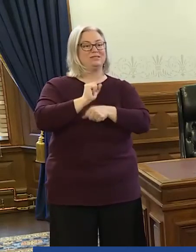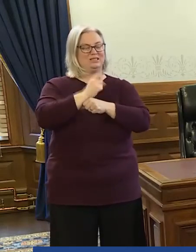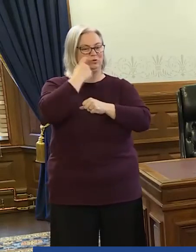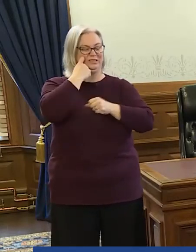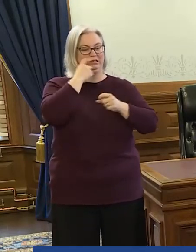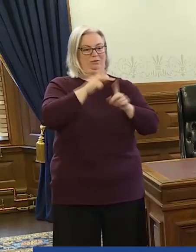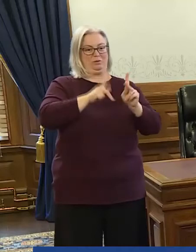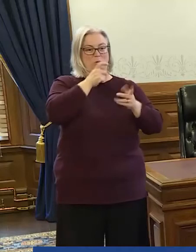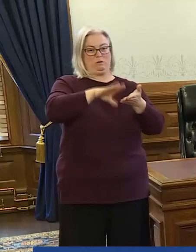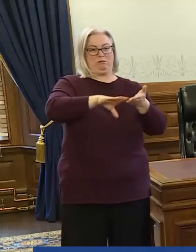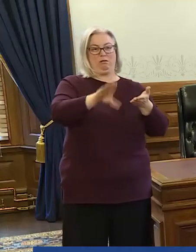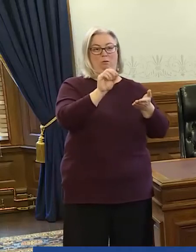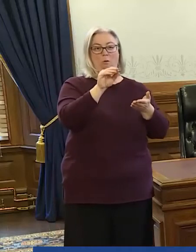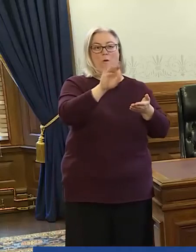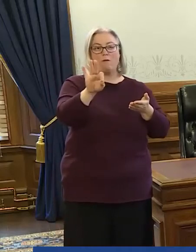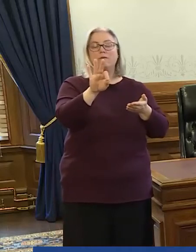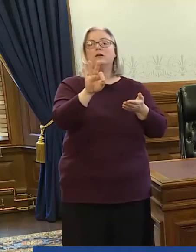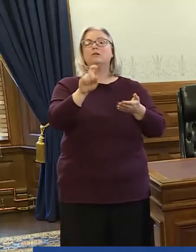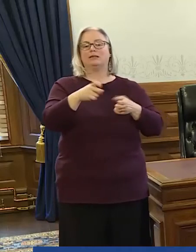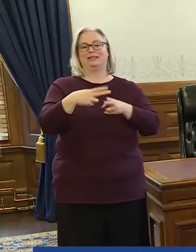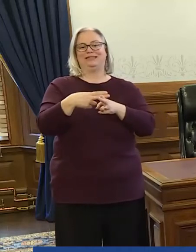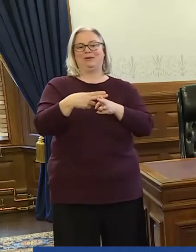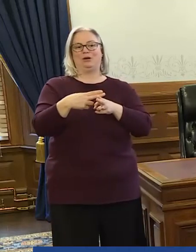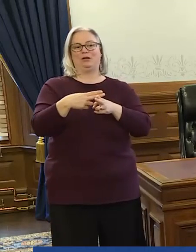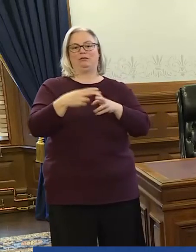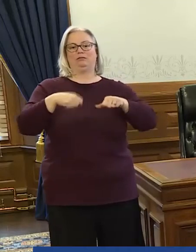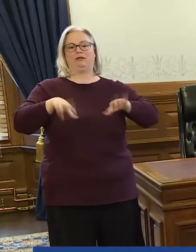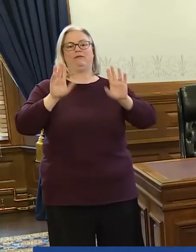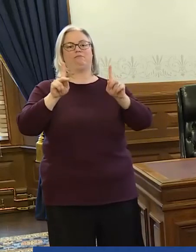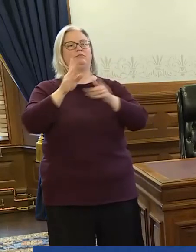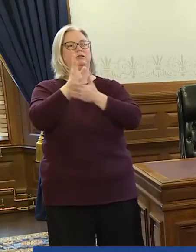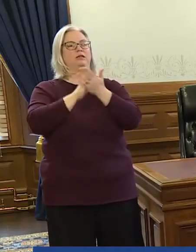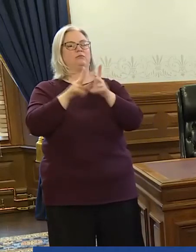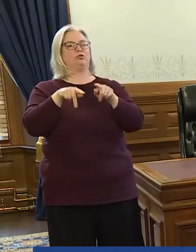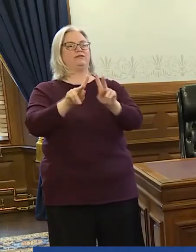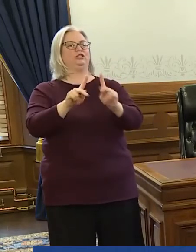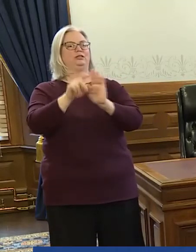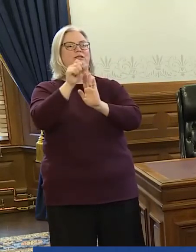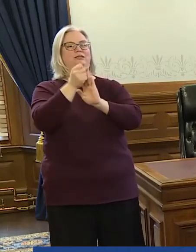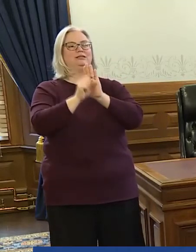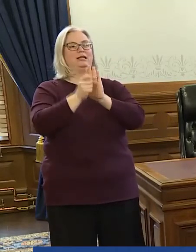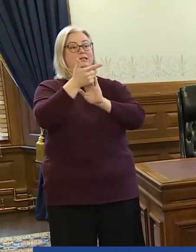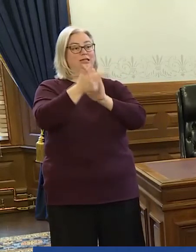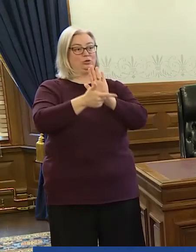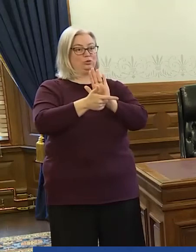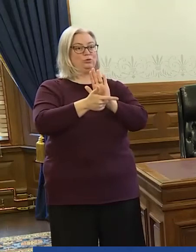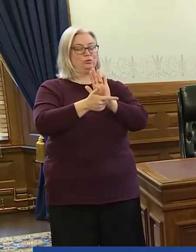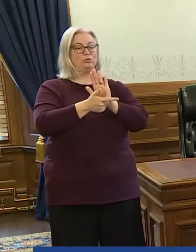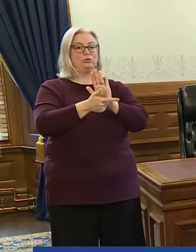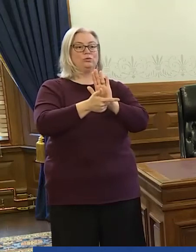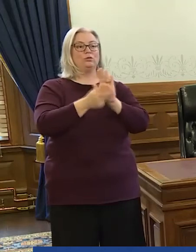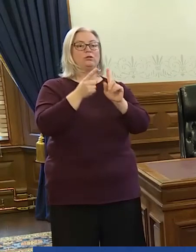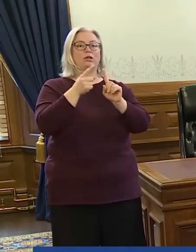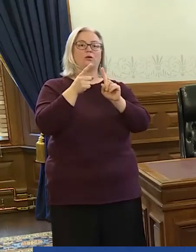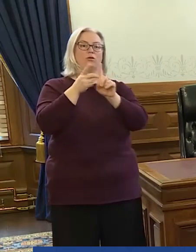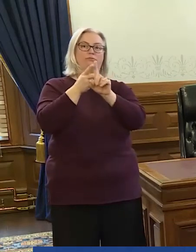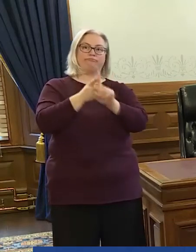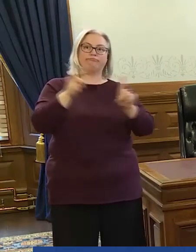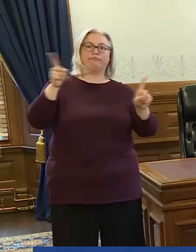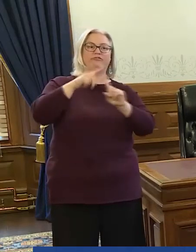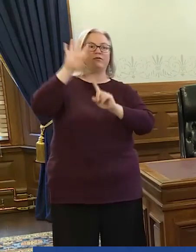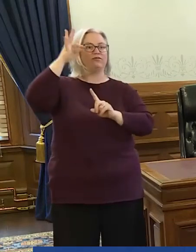unemployed Kansas workers, we must temporarily waive certain provisions of state statute that diverge from the federal